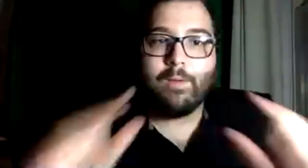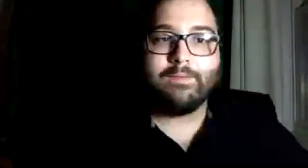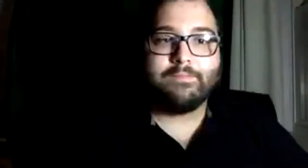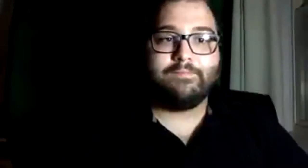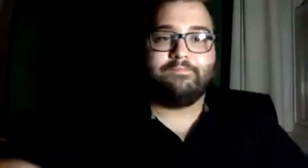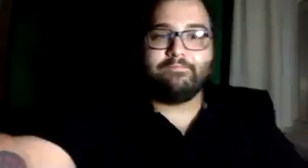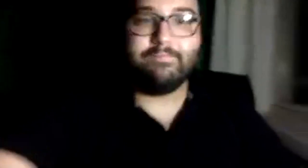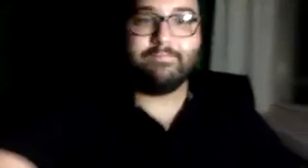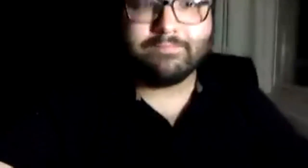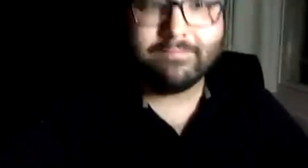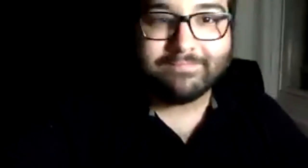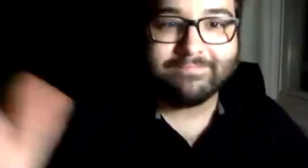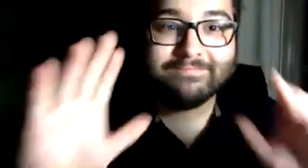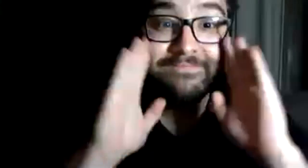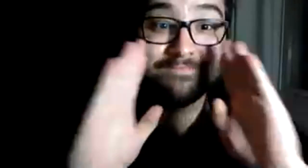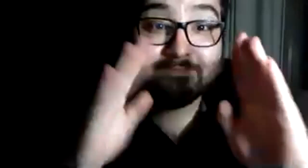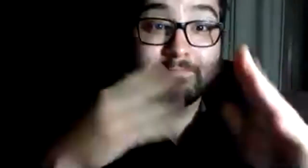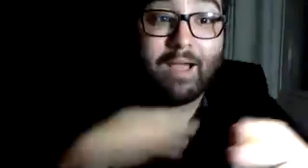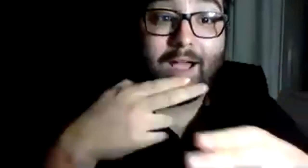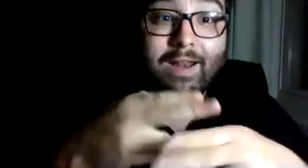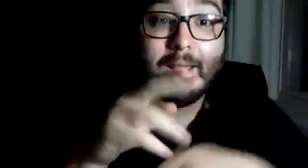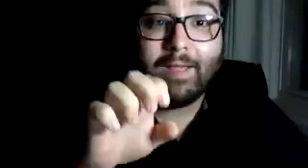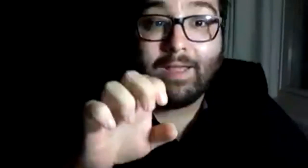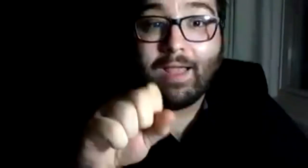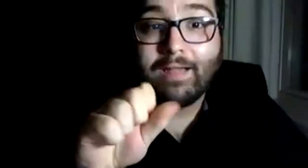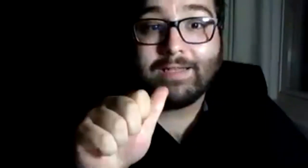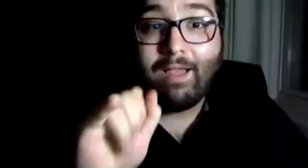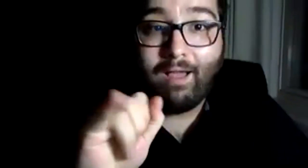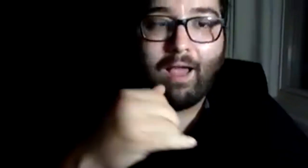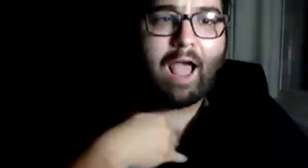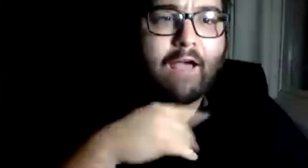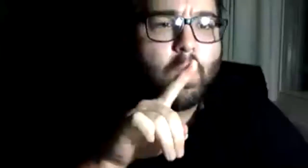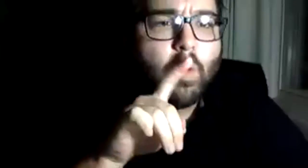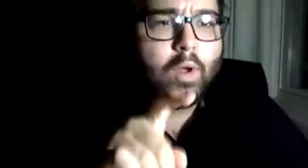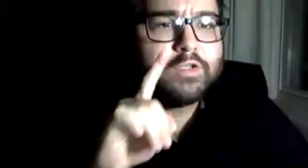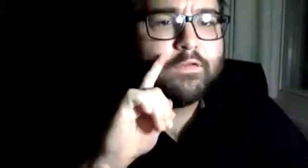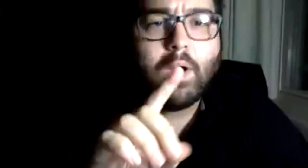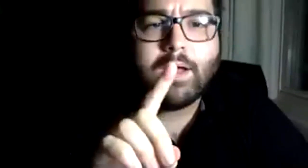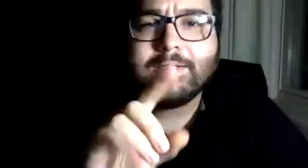My name is Isai. I have a question for Divya. So, yes,